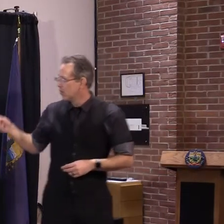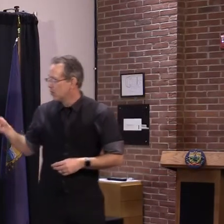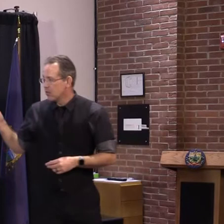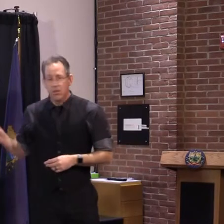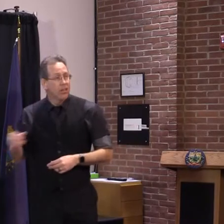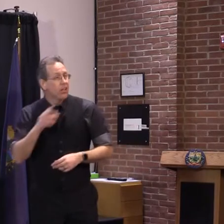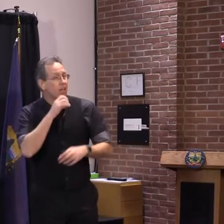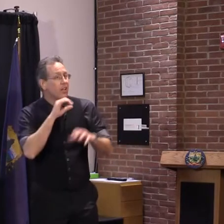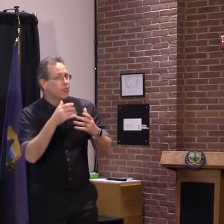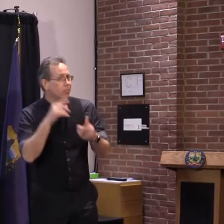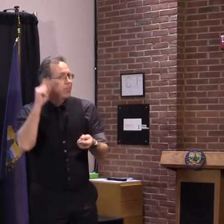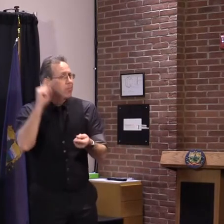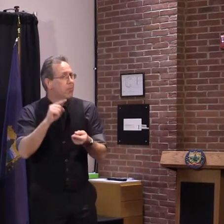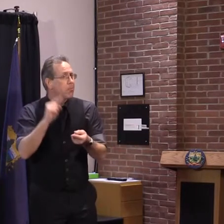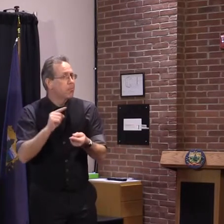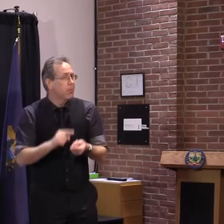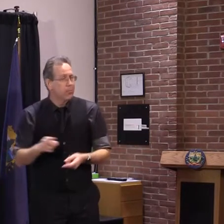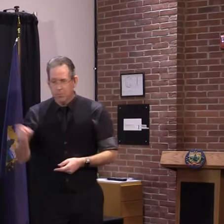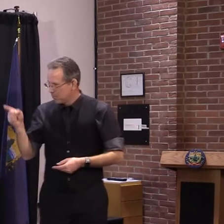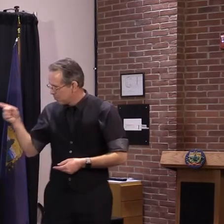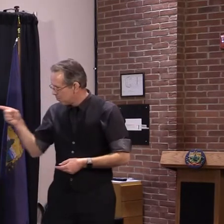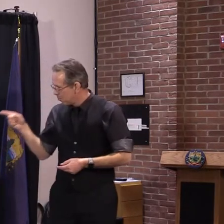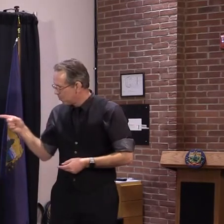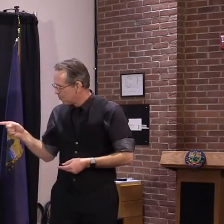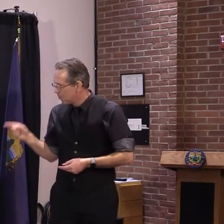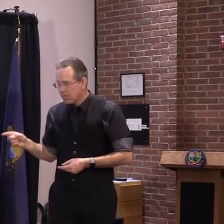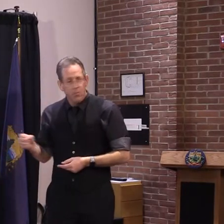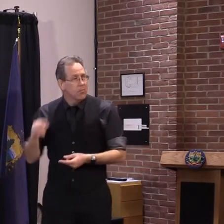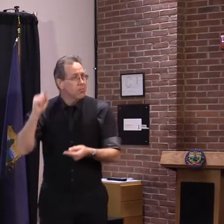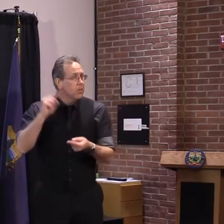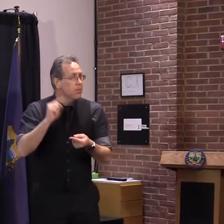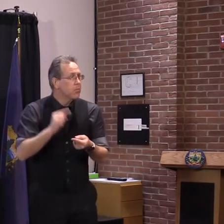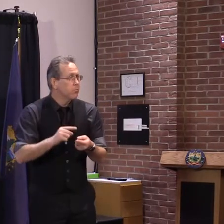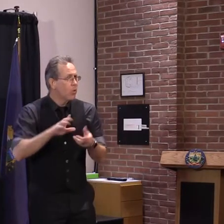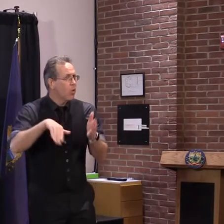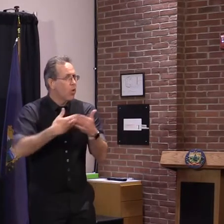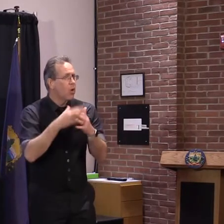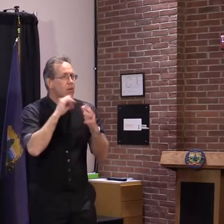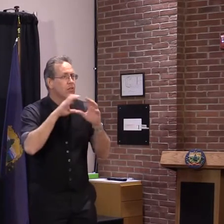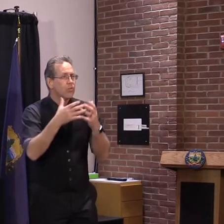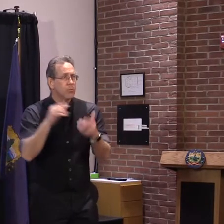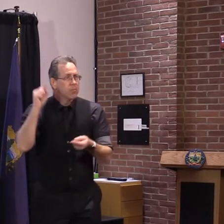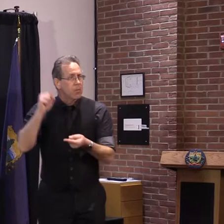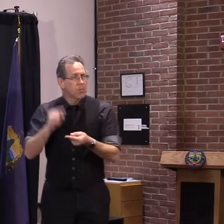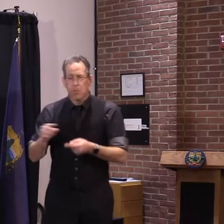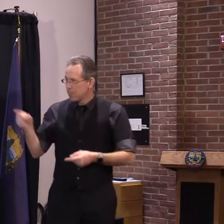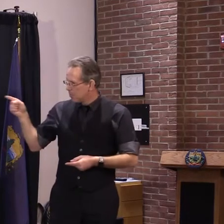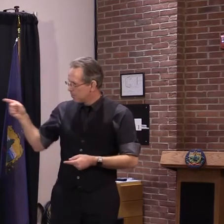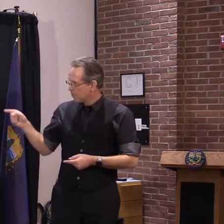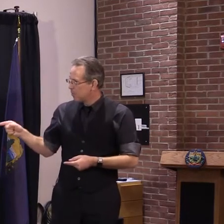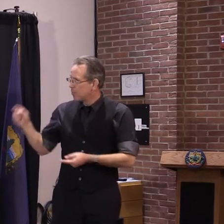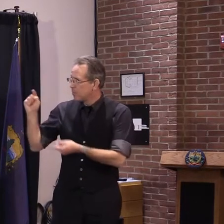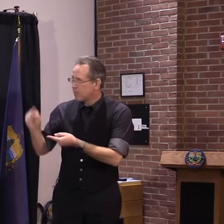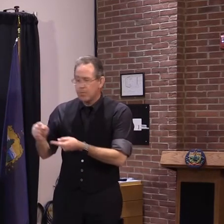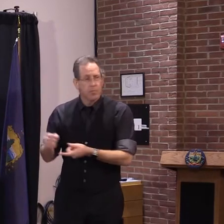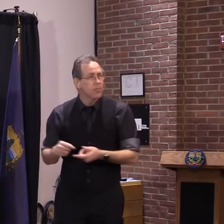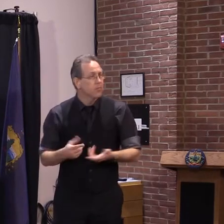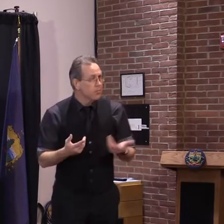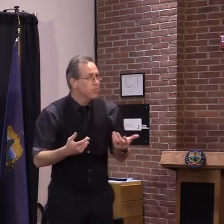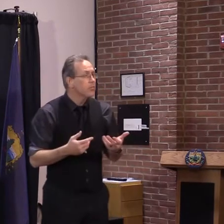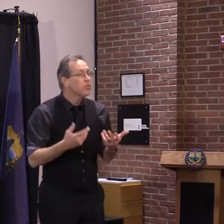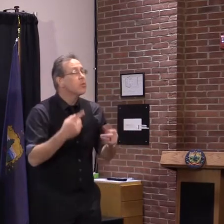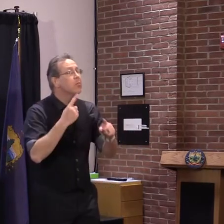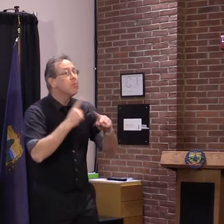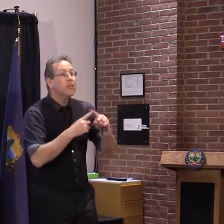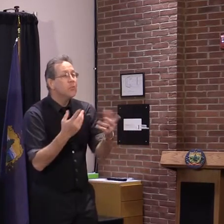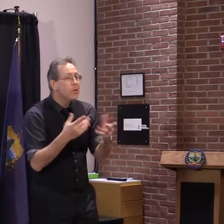show one slide earlier that demonstrates that. But specifically, we also have a report each week on the pediatric